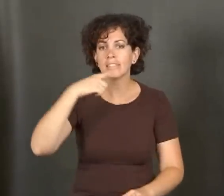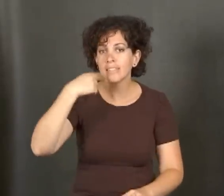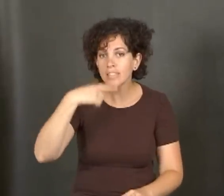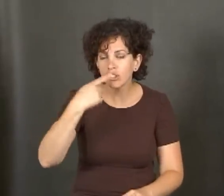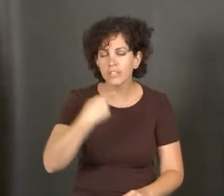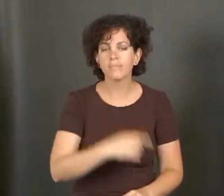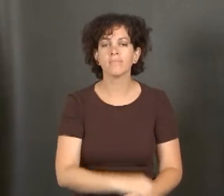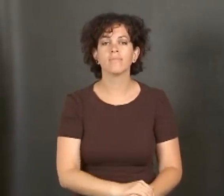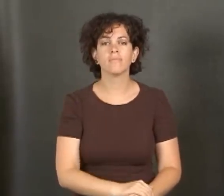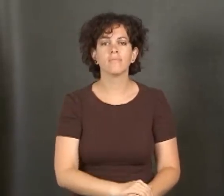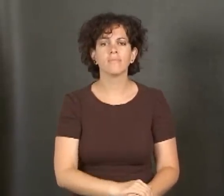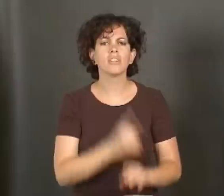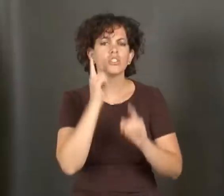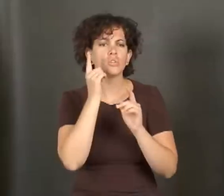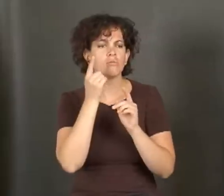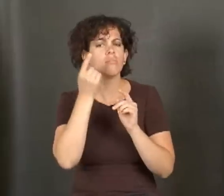or whether you're hearing.